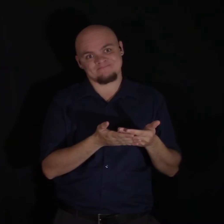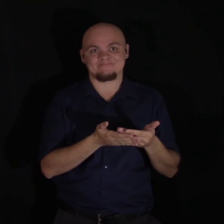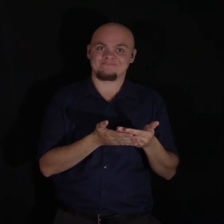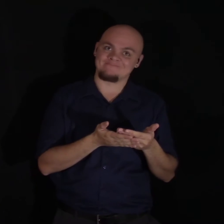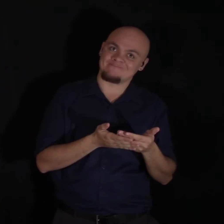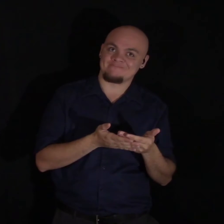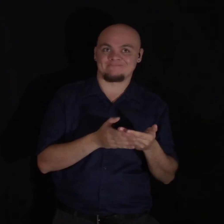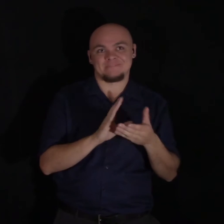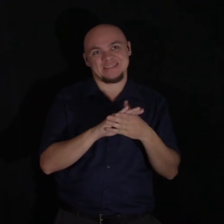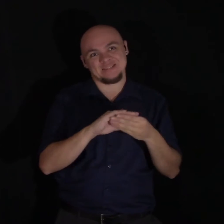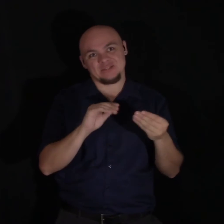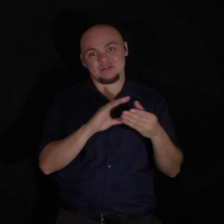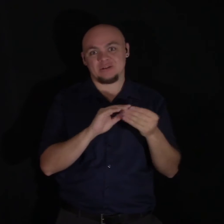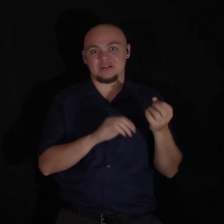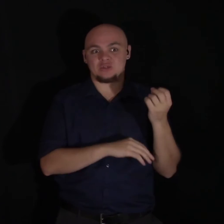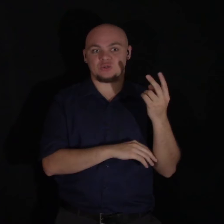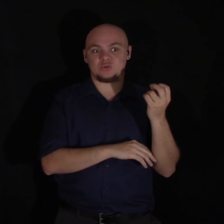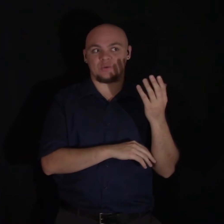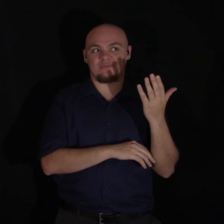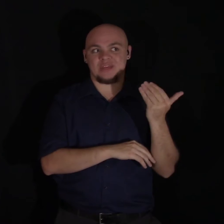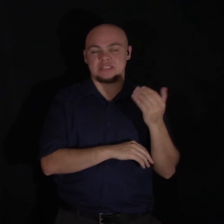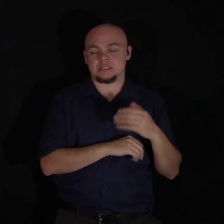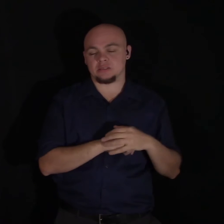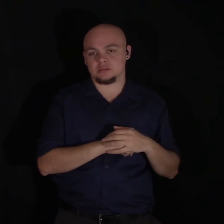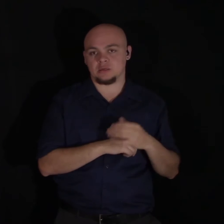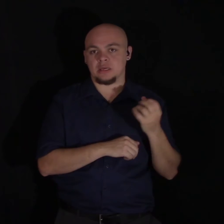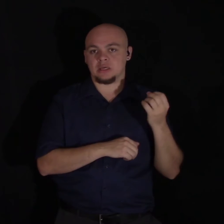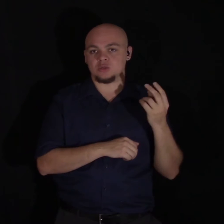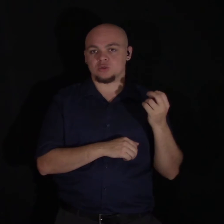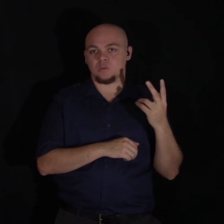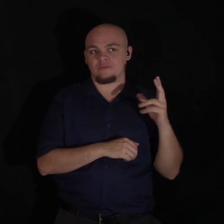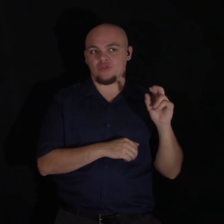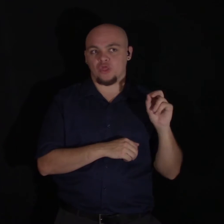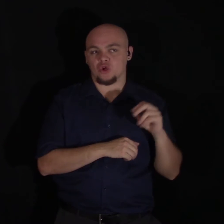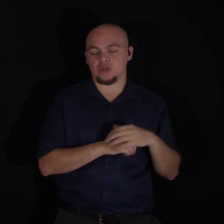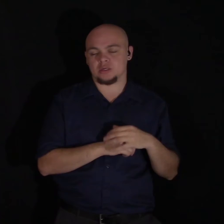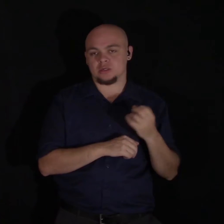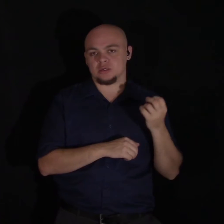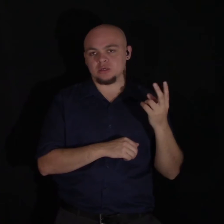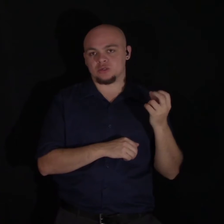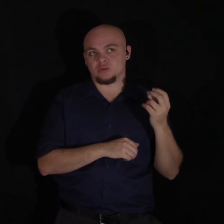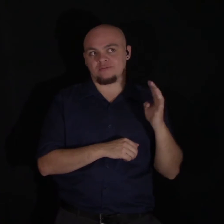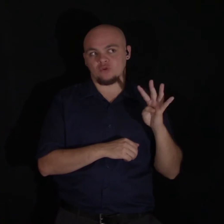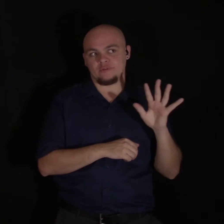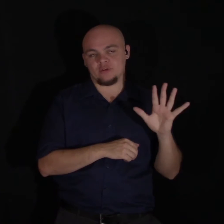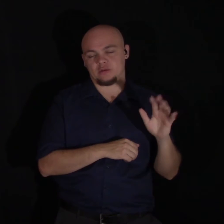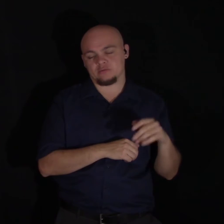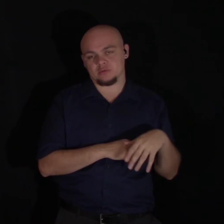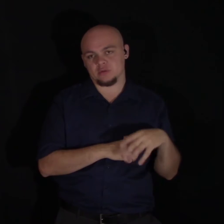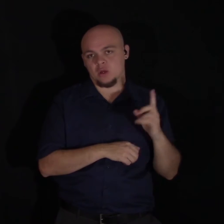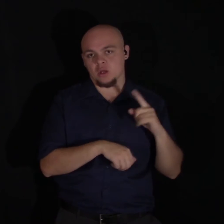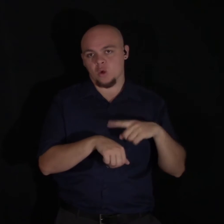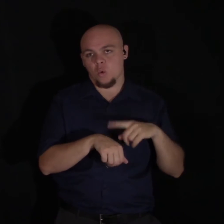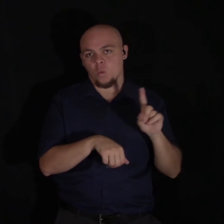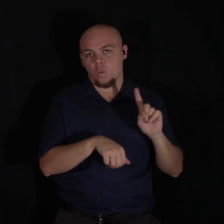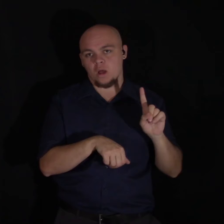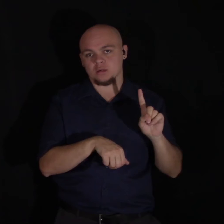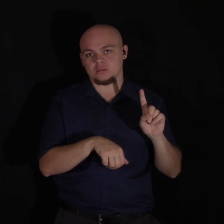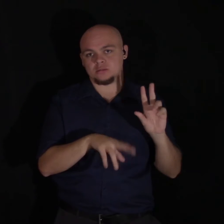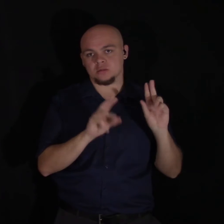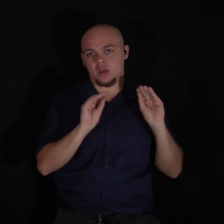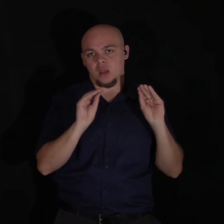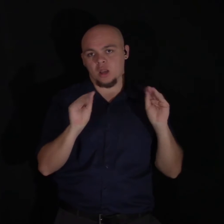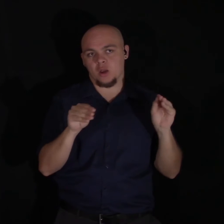story. 12:15 came, 12:30, 12:45, 1 o'clock, no